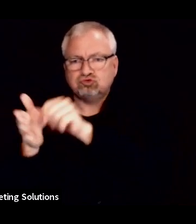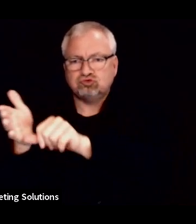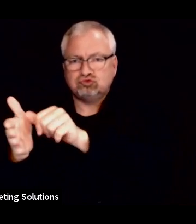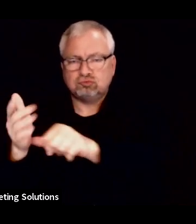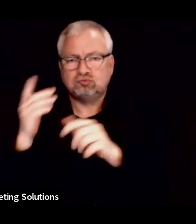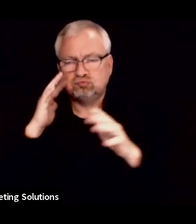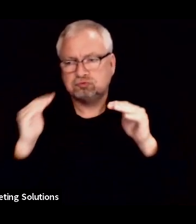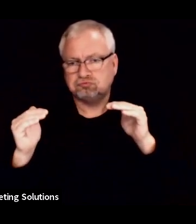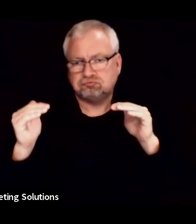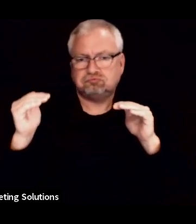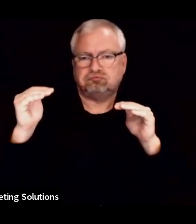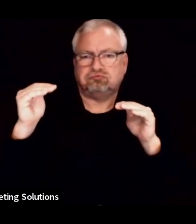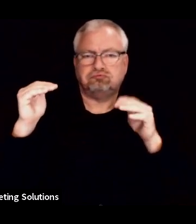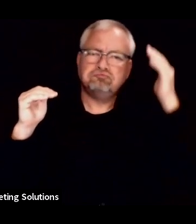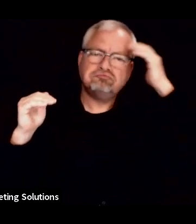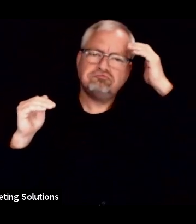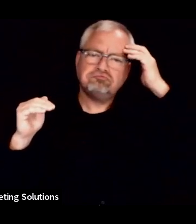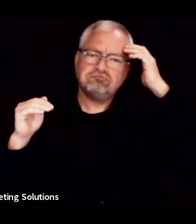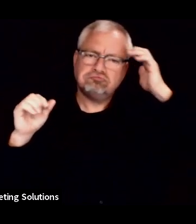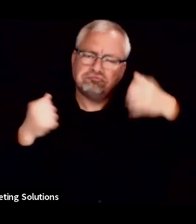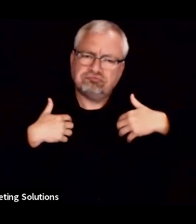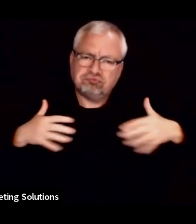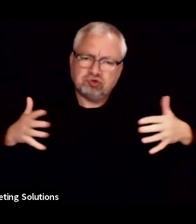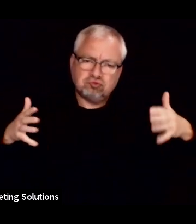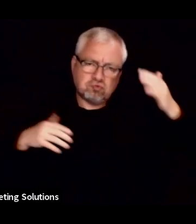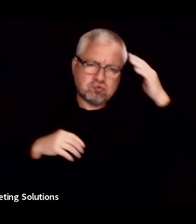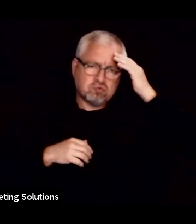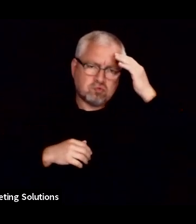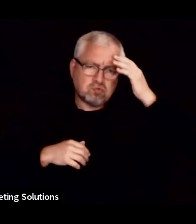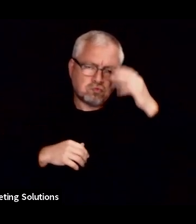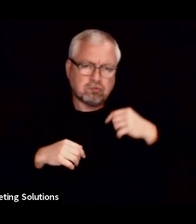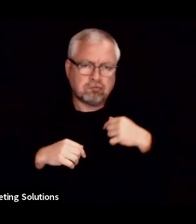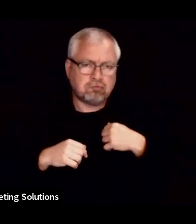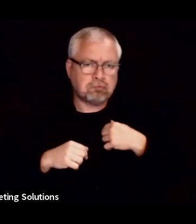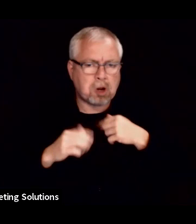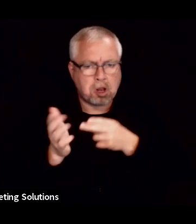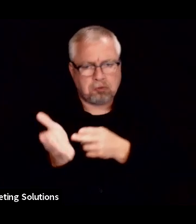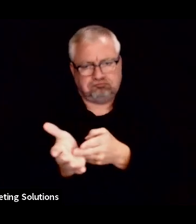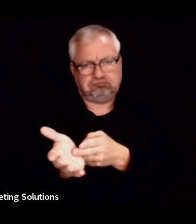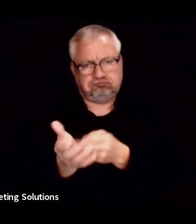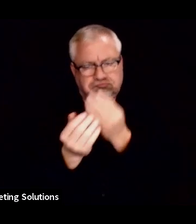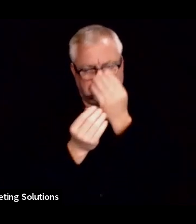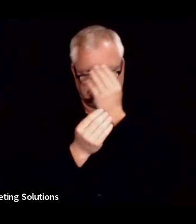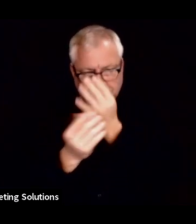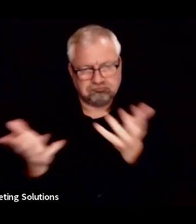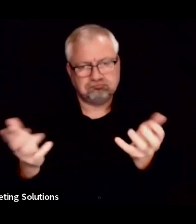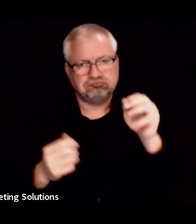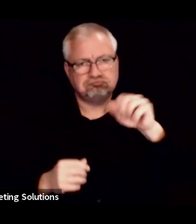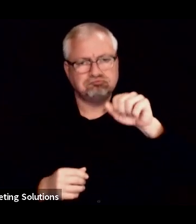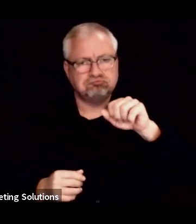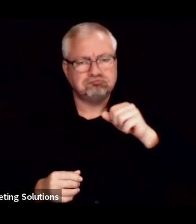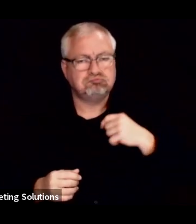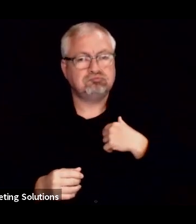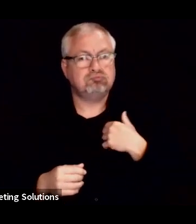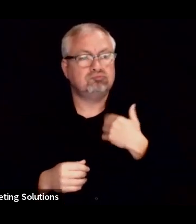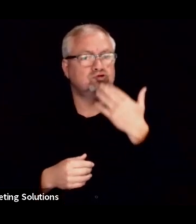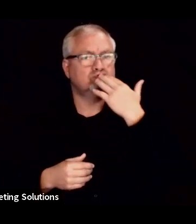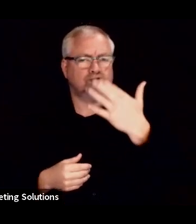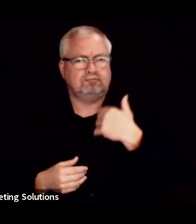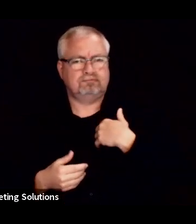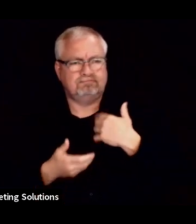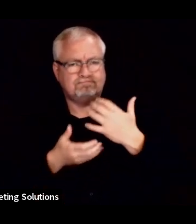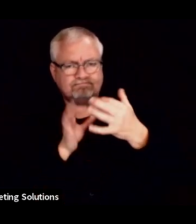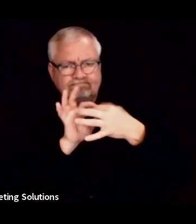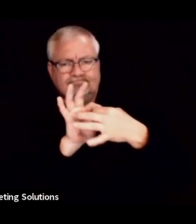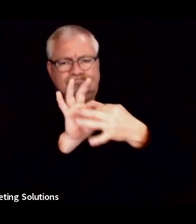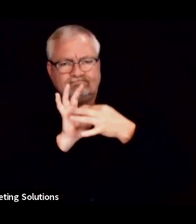What I can tell you is that there's good collaboration among the hospitals to help kind of even out some